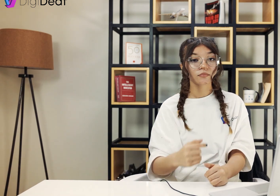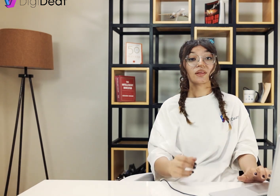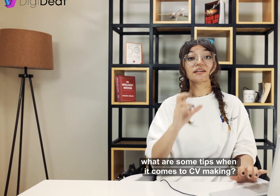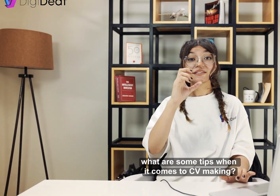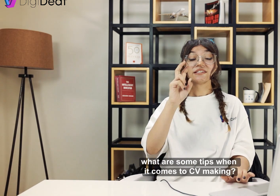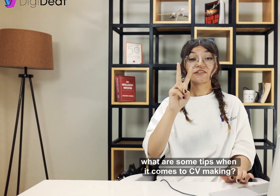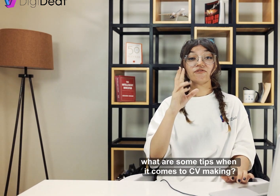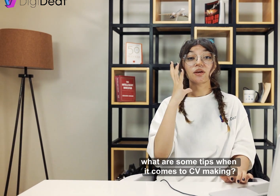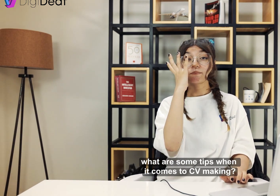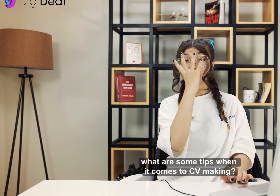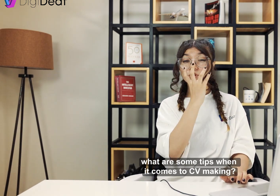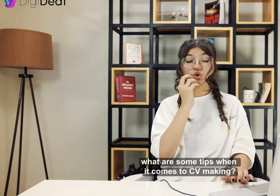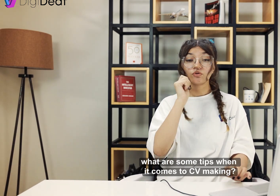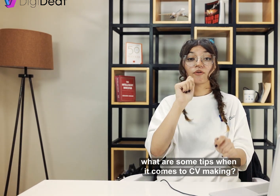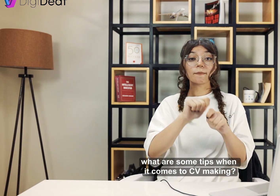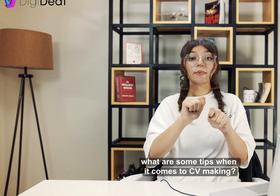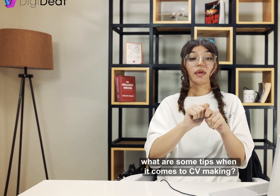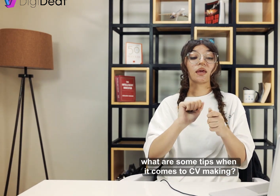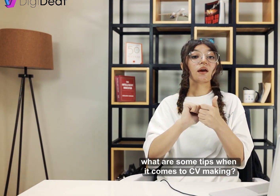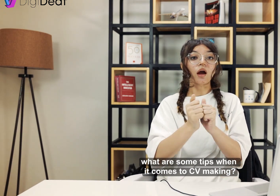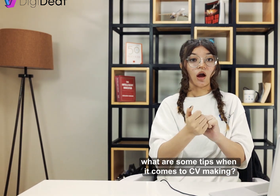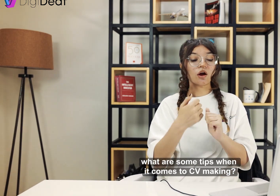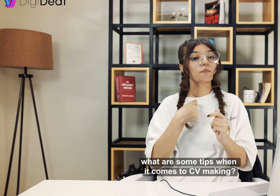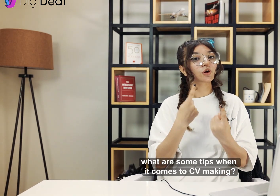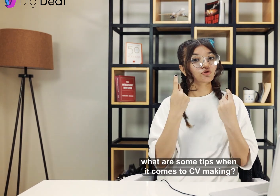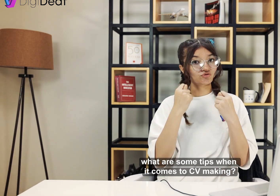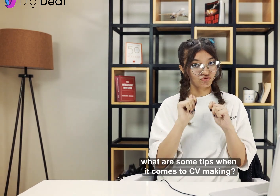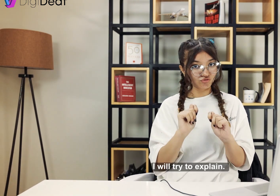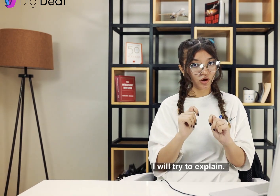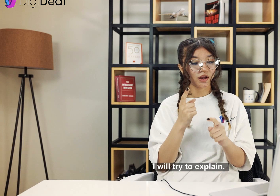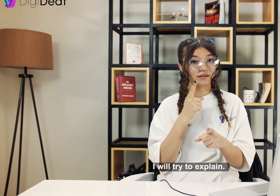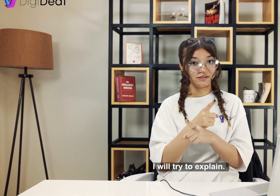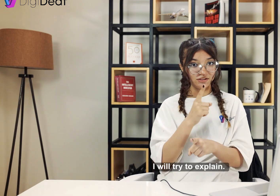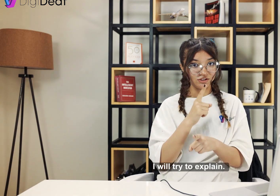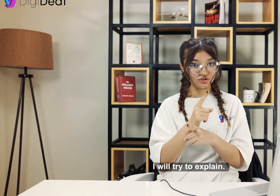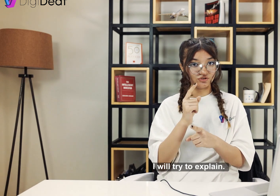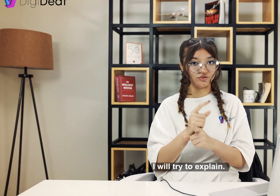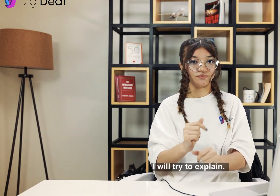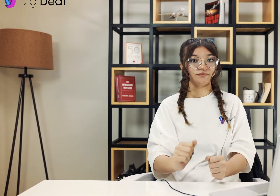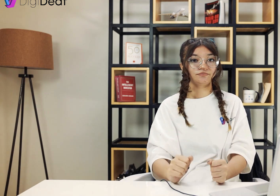What are some tips when it comes to CV making? I will try to explain.